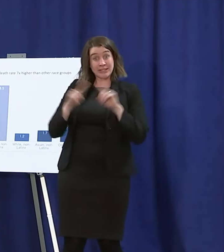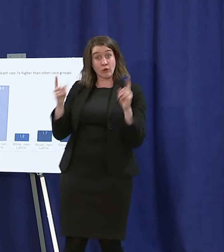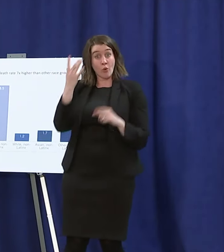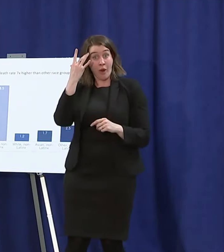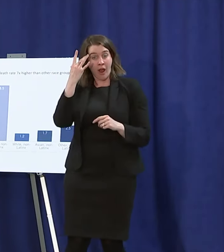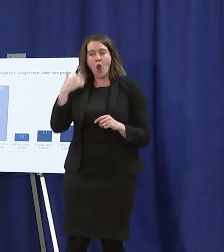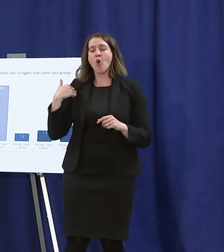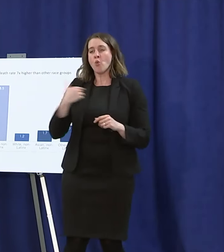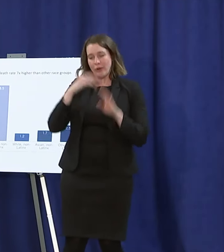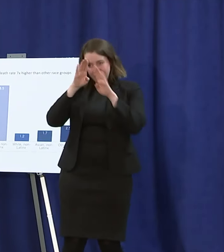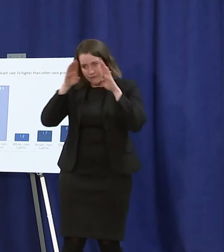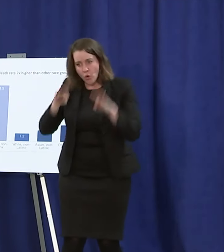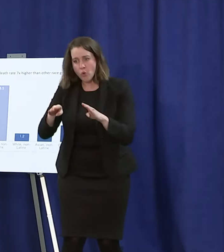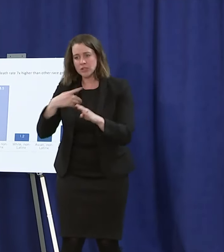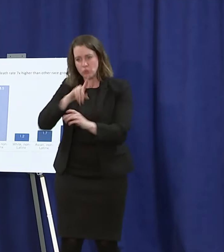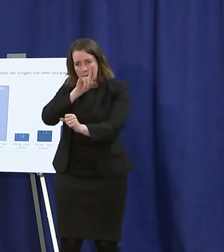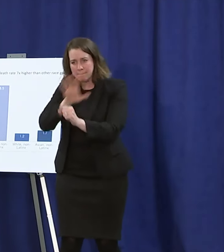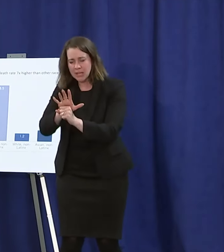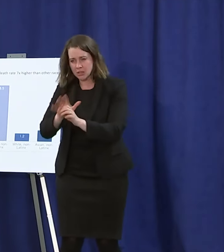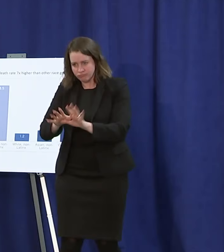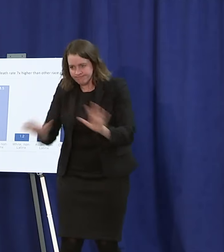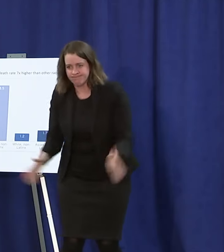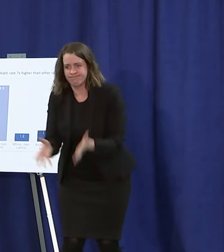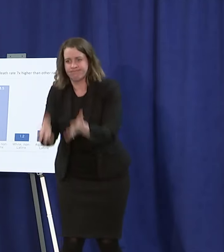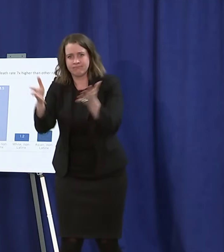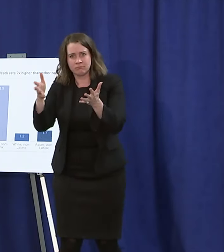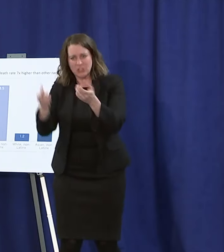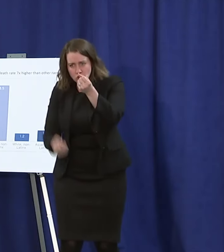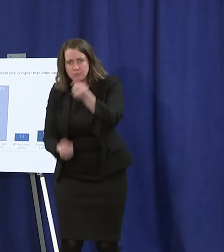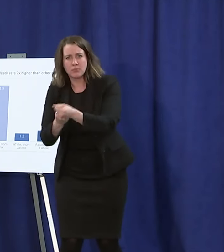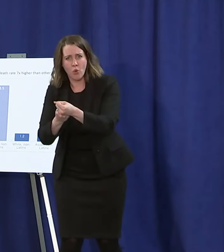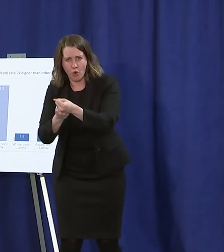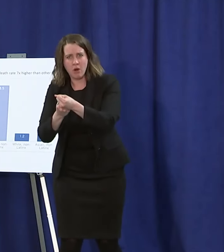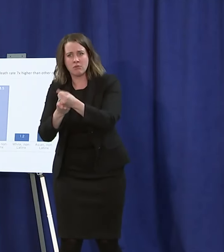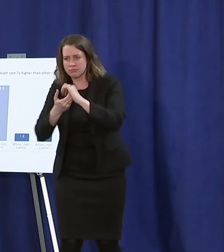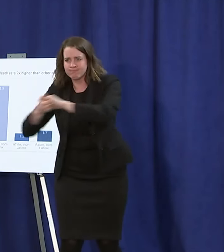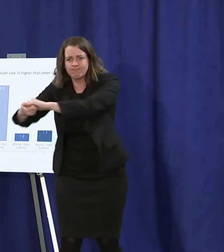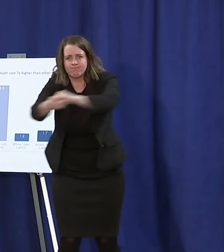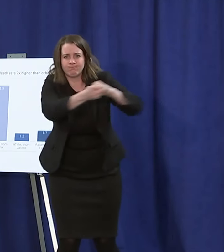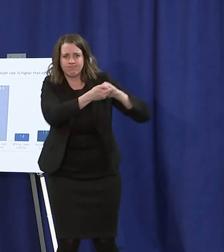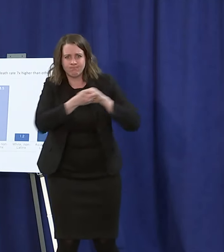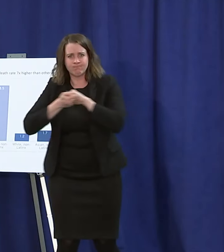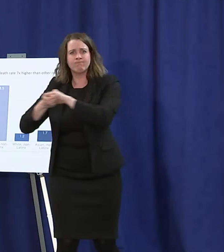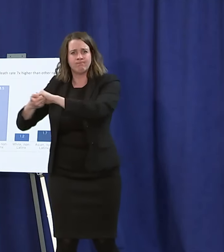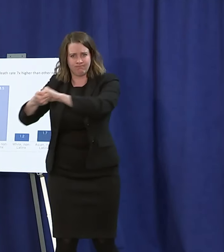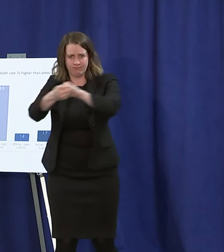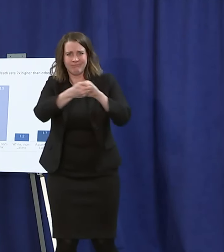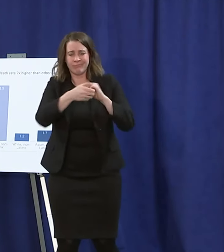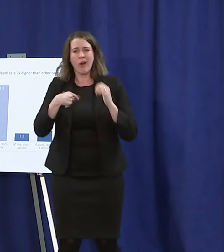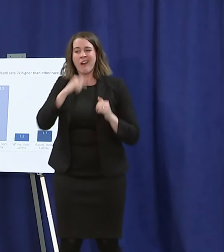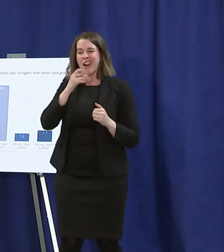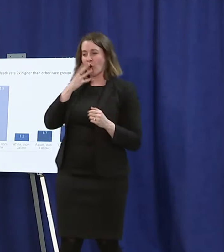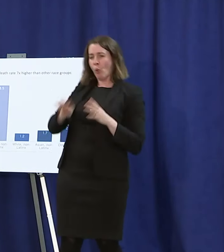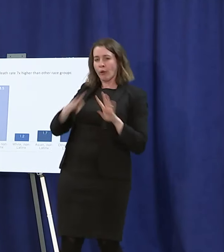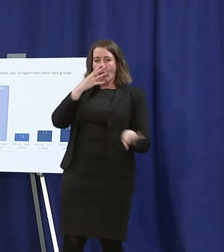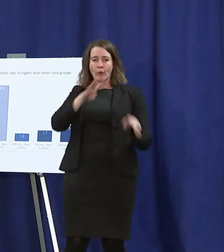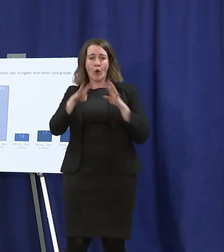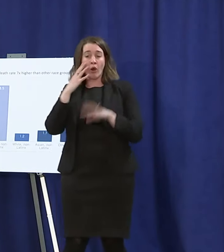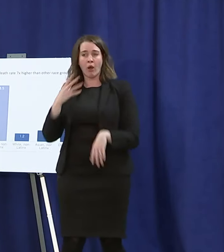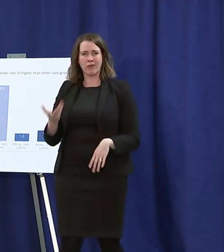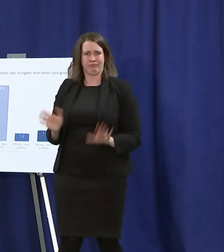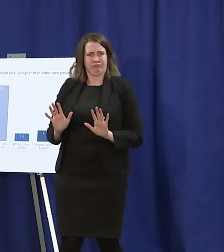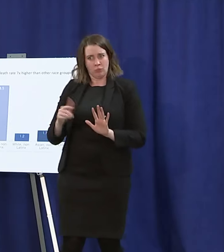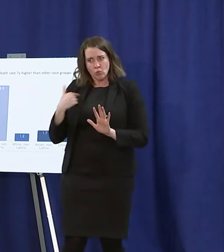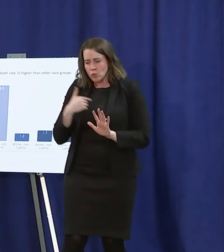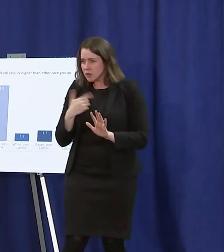doing something about it, to wrapping our arms around people all across the city in every neighborhood, calling it what